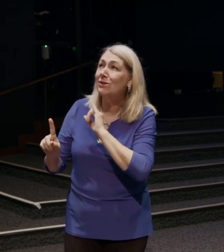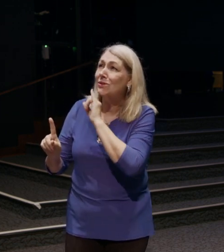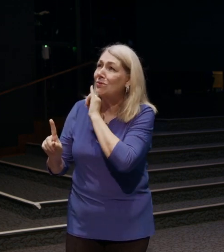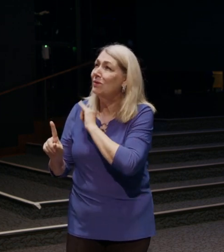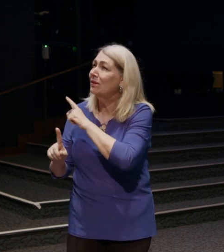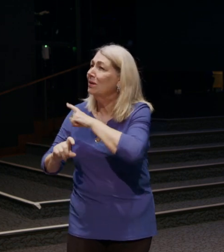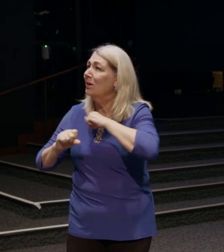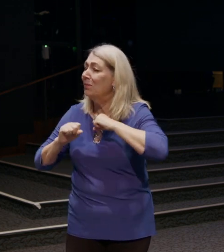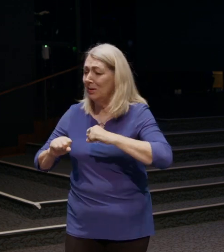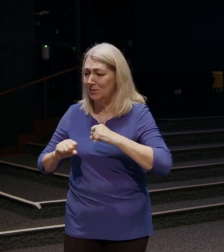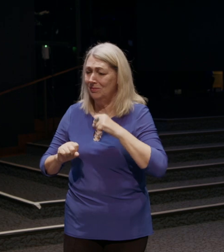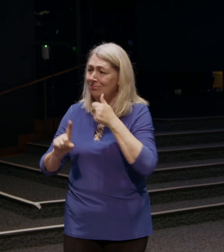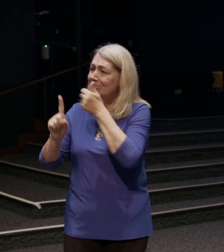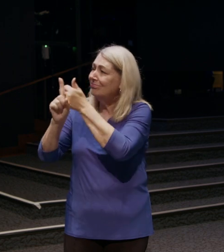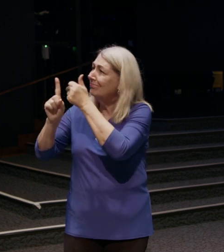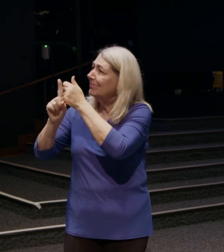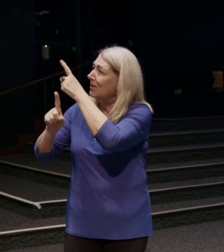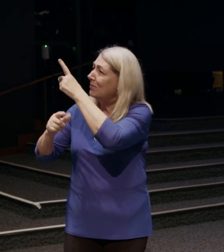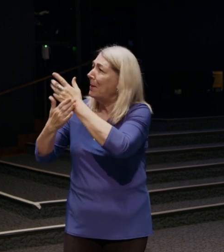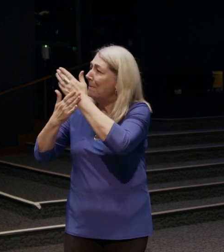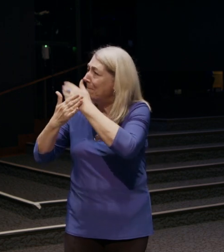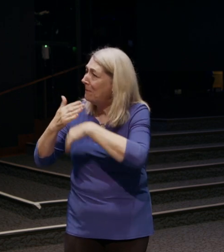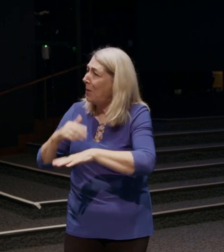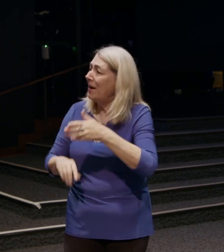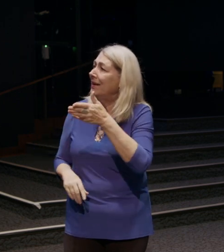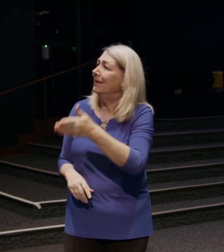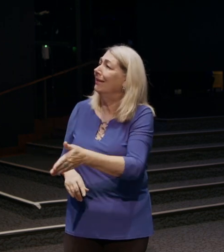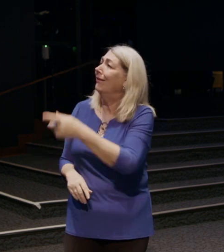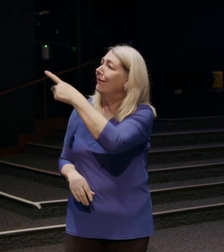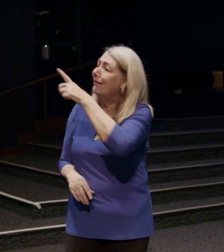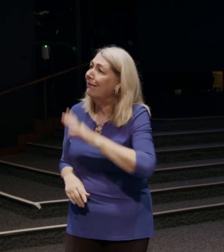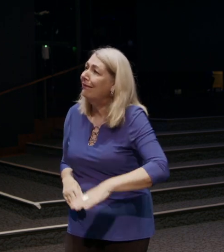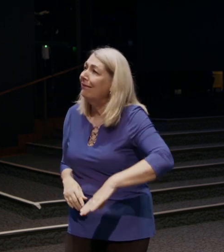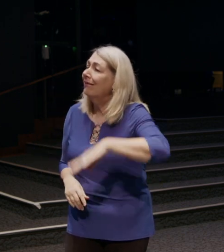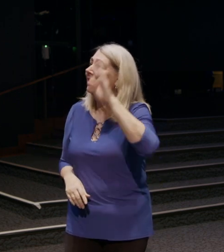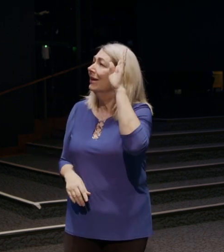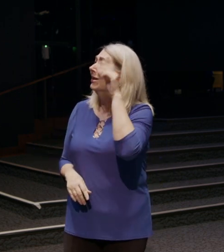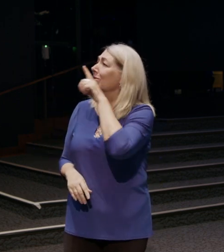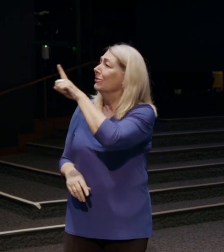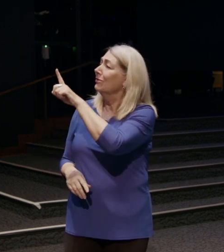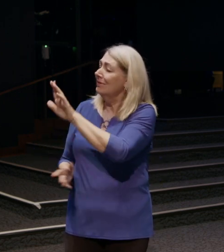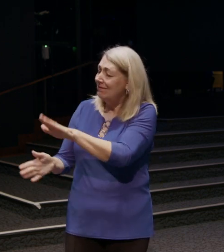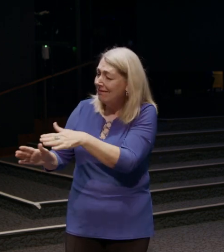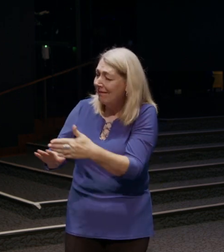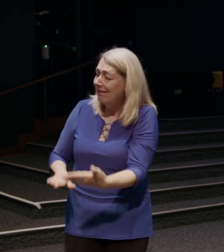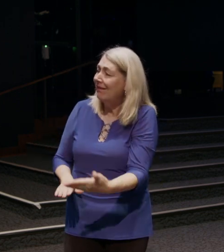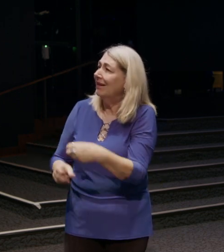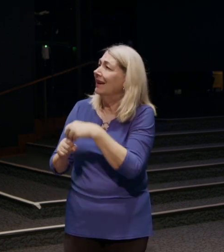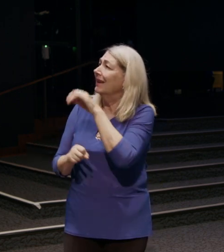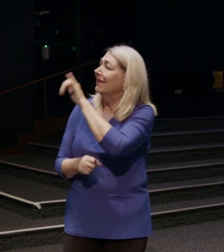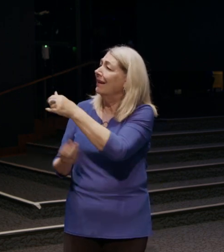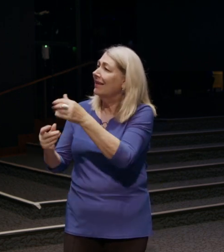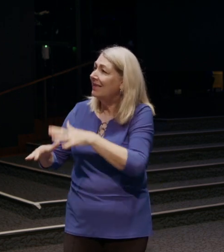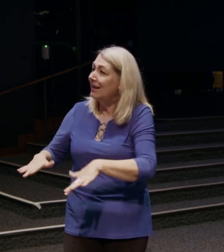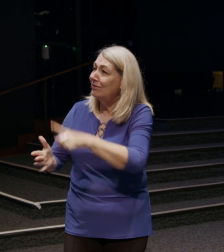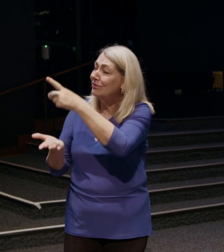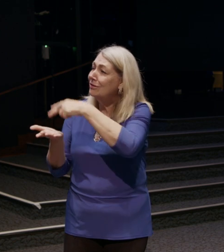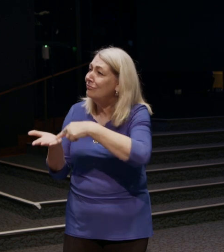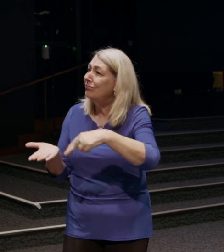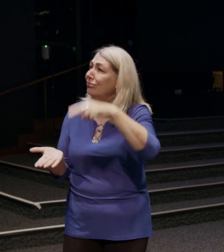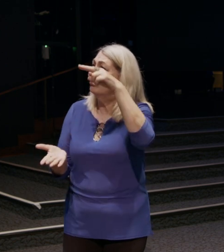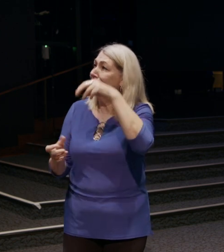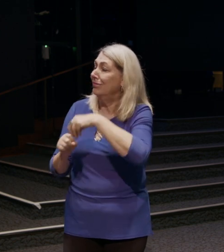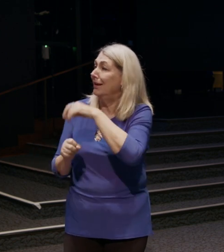were born in that land. You grew up in that land. You shed your blood in that land. You rose from the dead in that